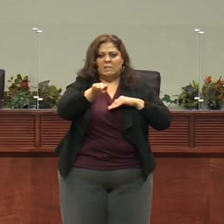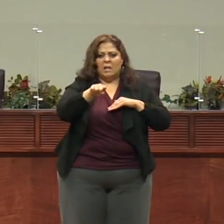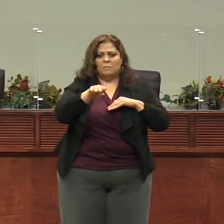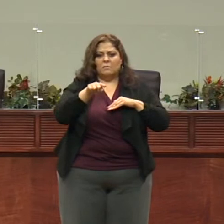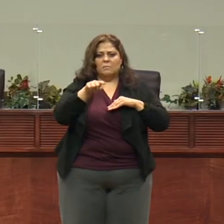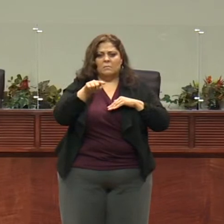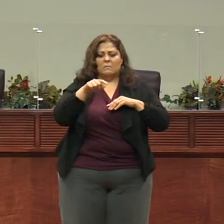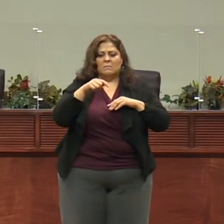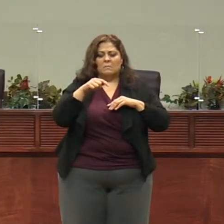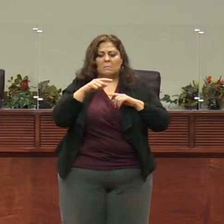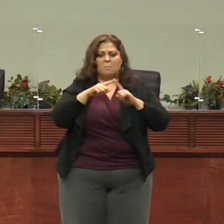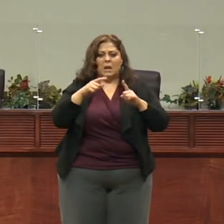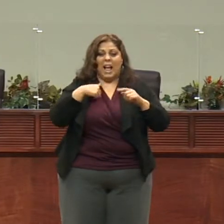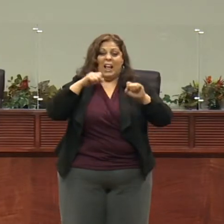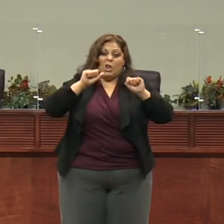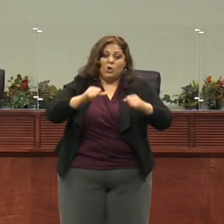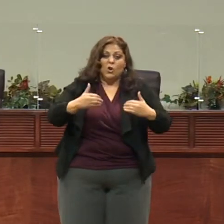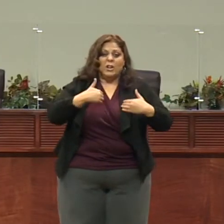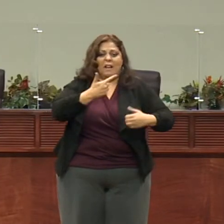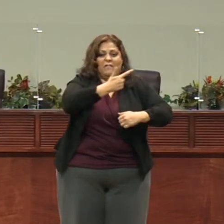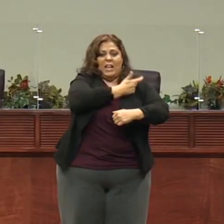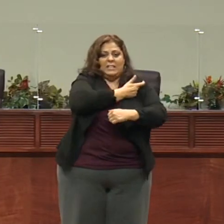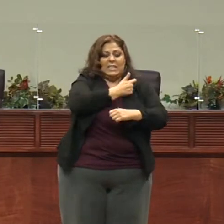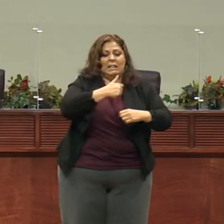all have this responsibility.